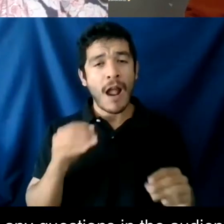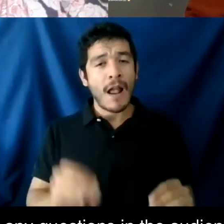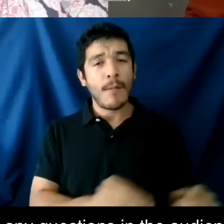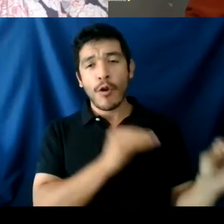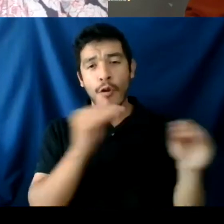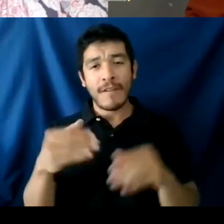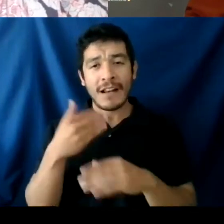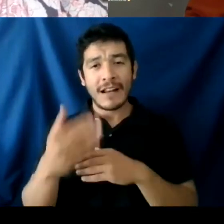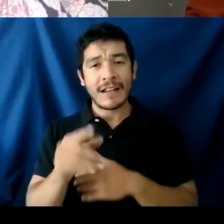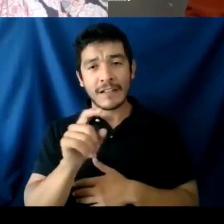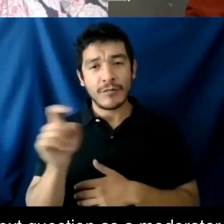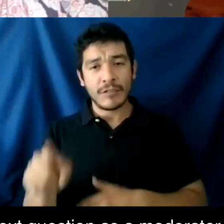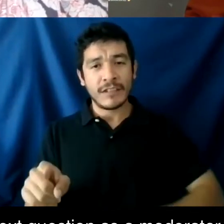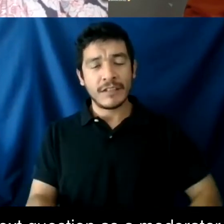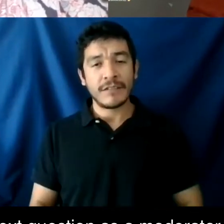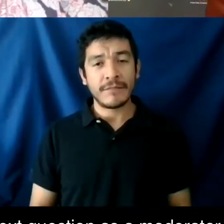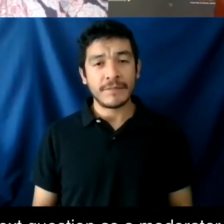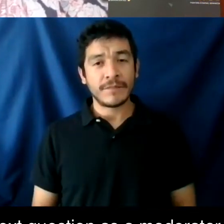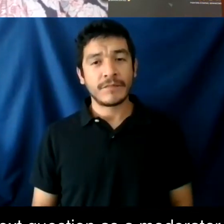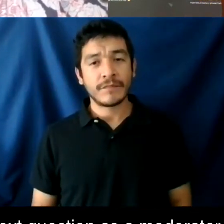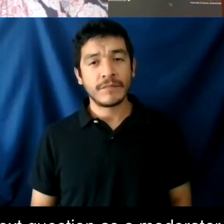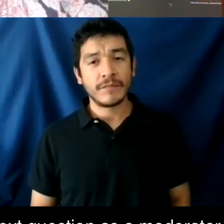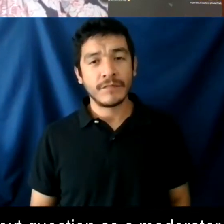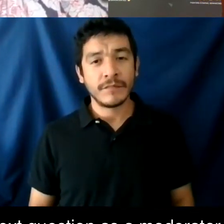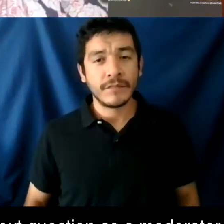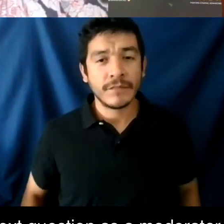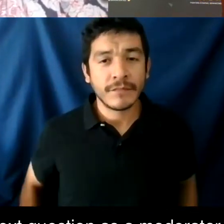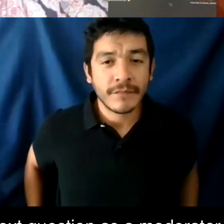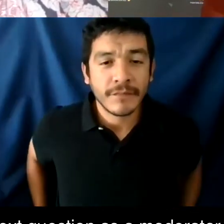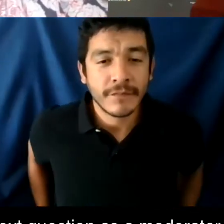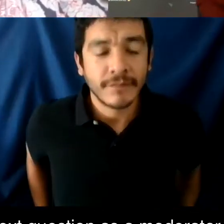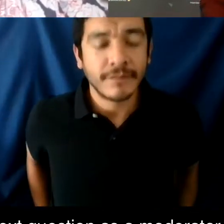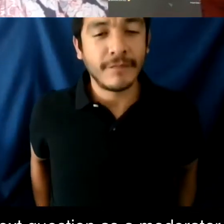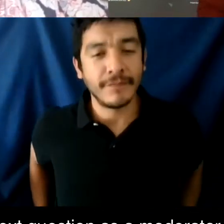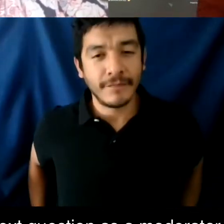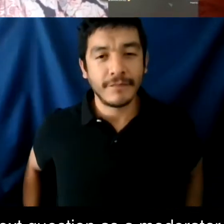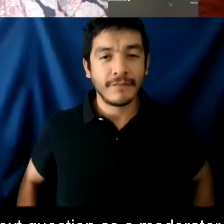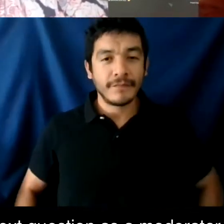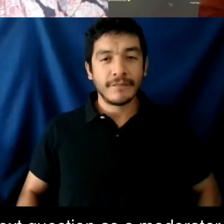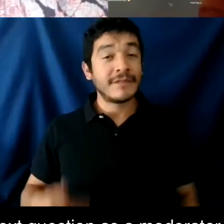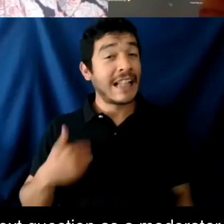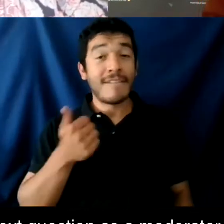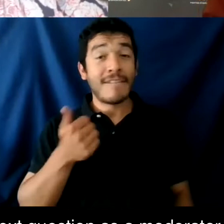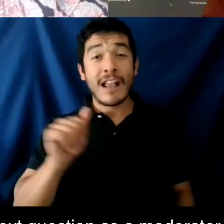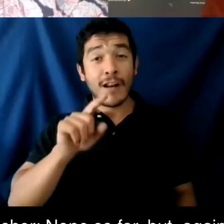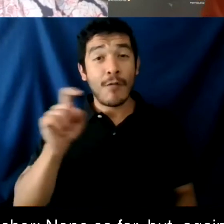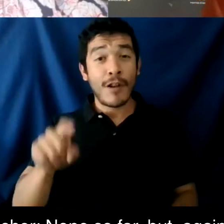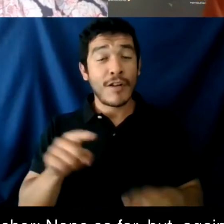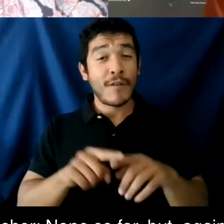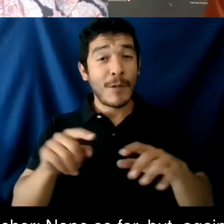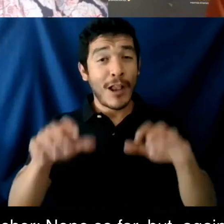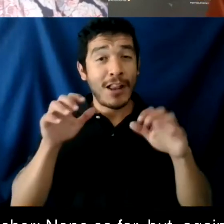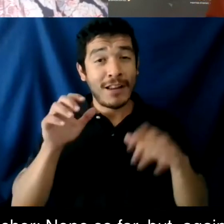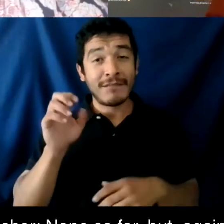on to my next question as a moderator. Are there any questions, Eric or Jake?